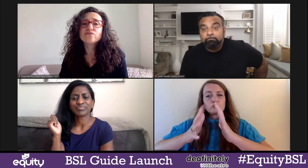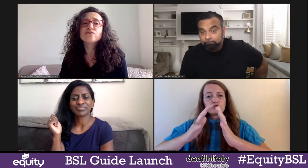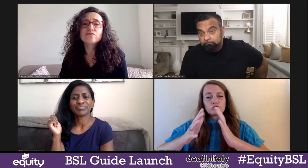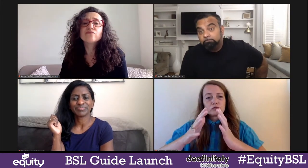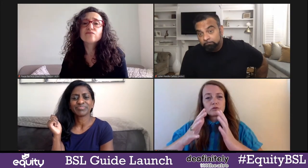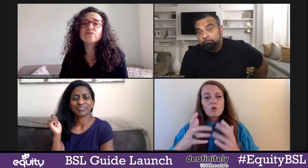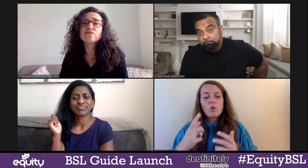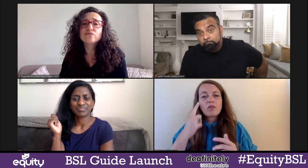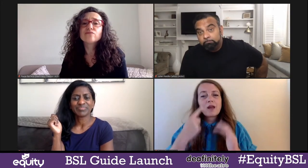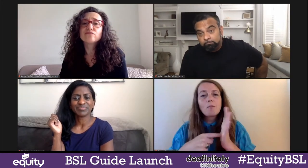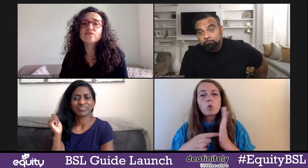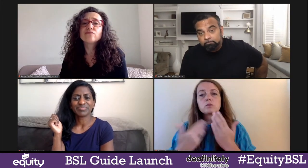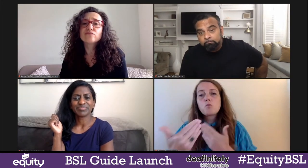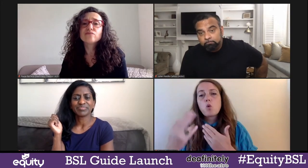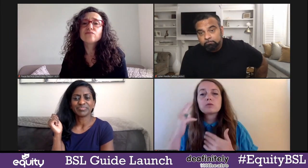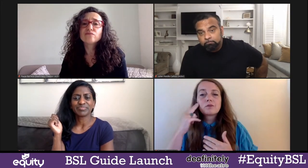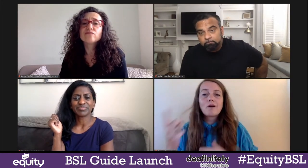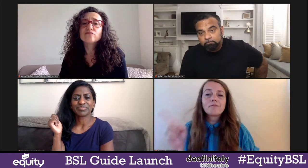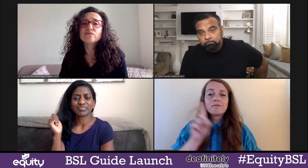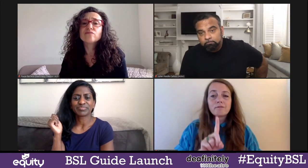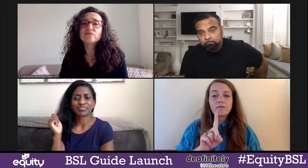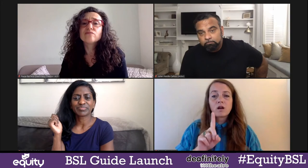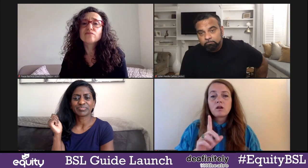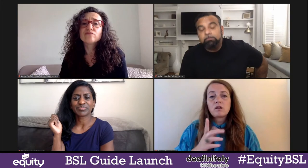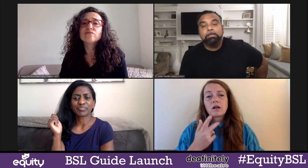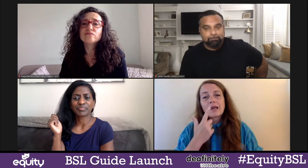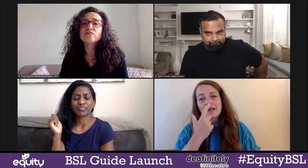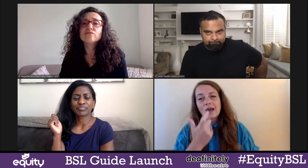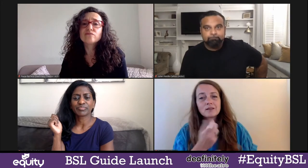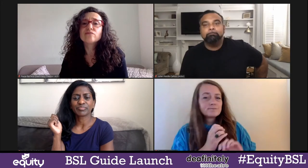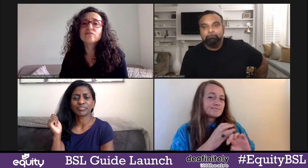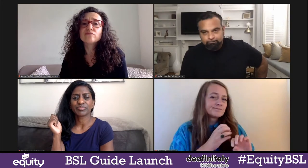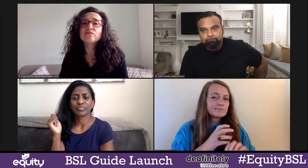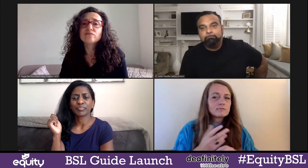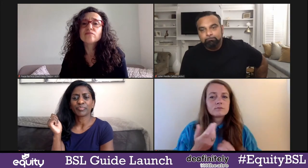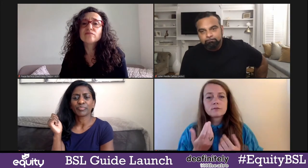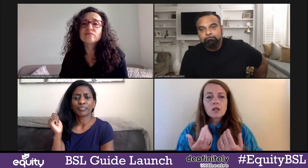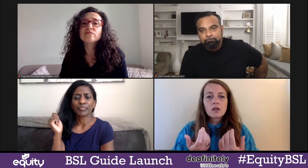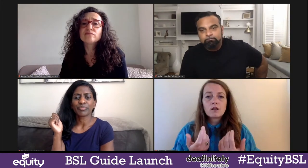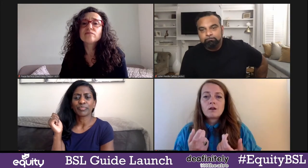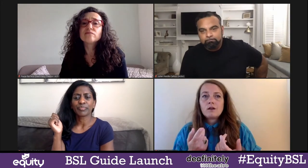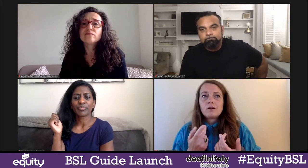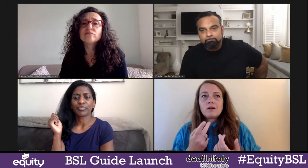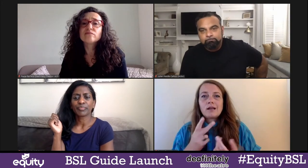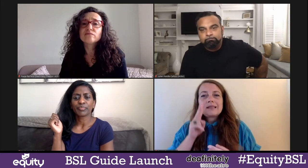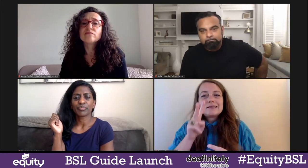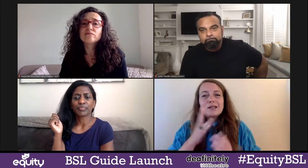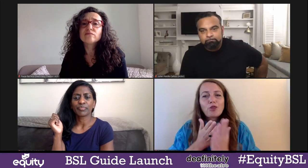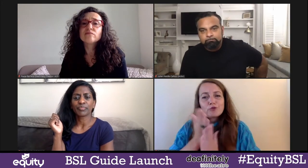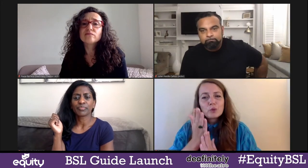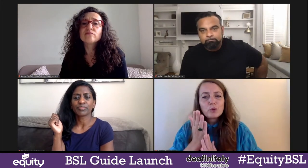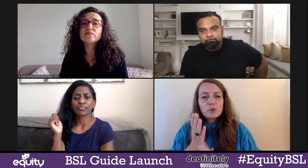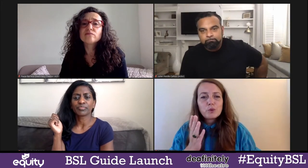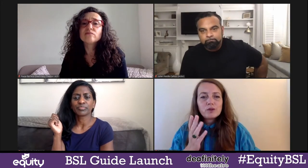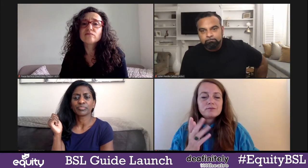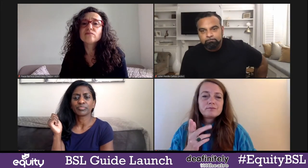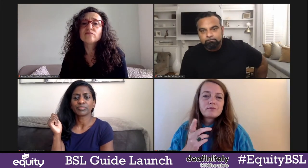and they're not judging the sign language in an equitable way. So if more deaf people are involved in those processes to provide guidance, to provide